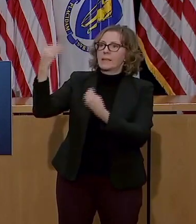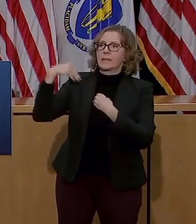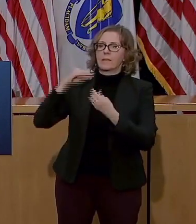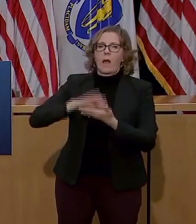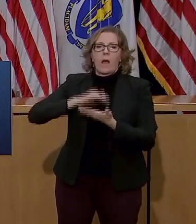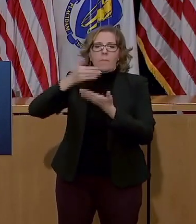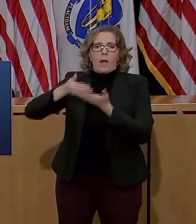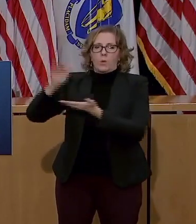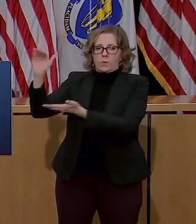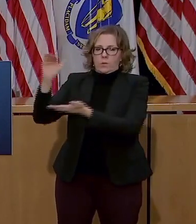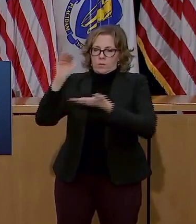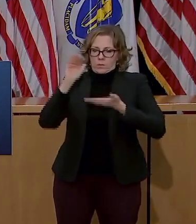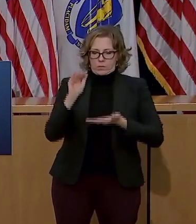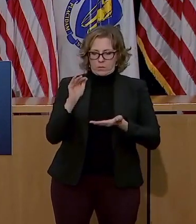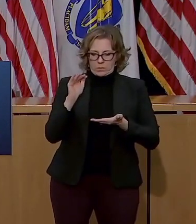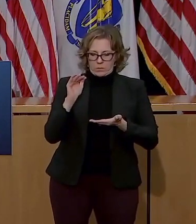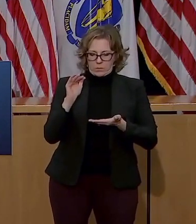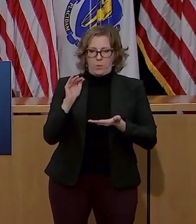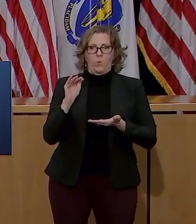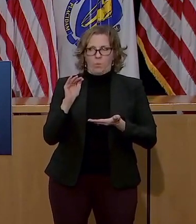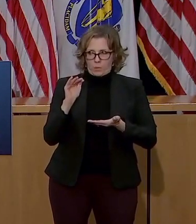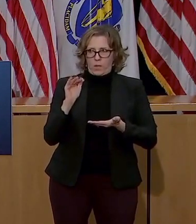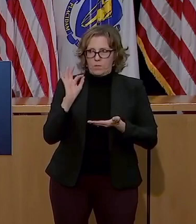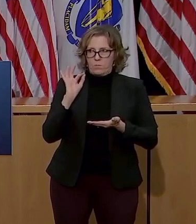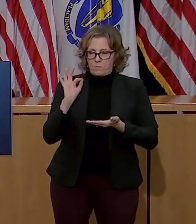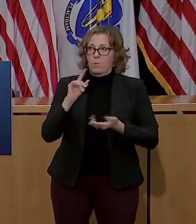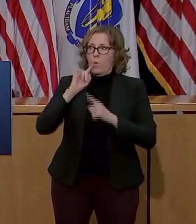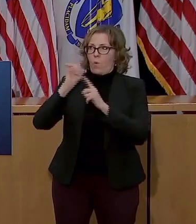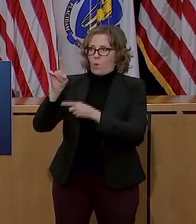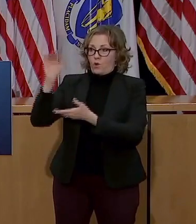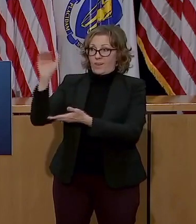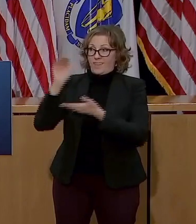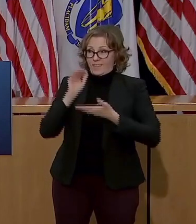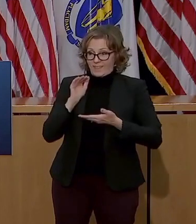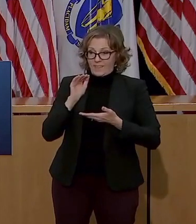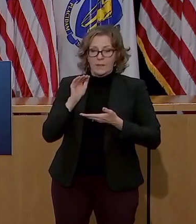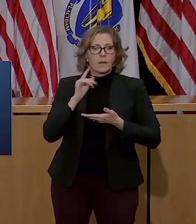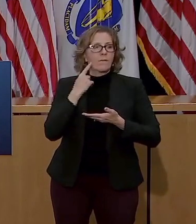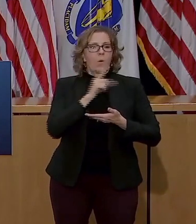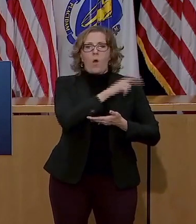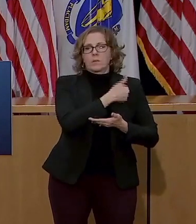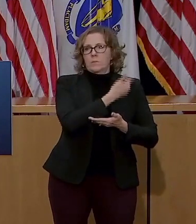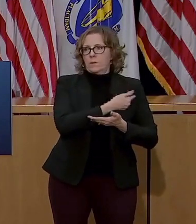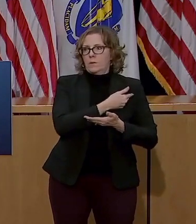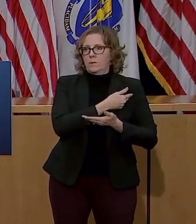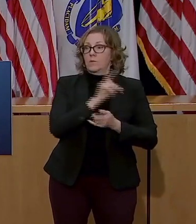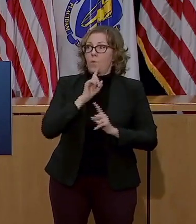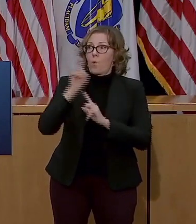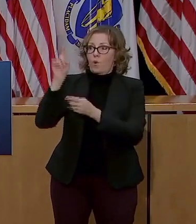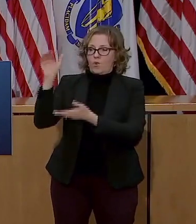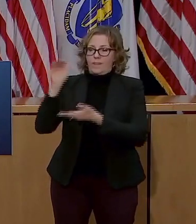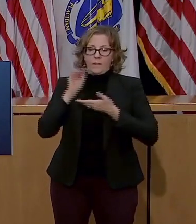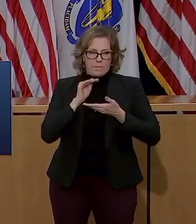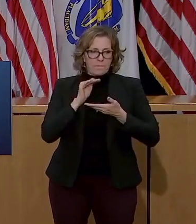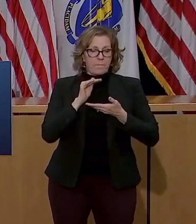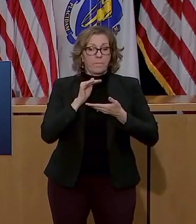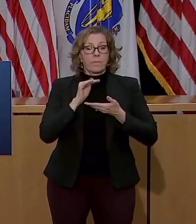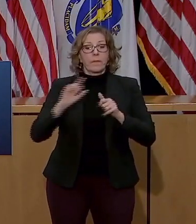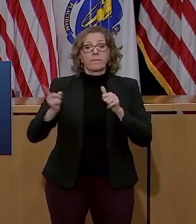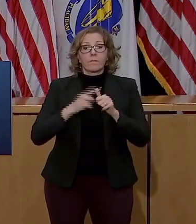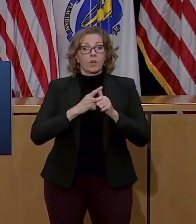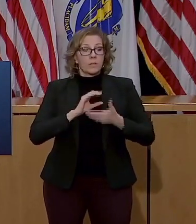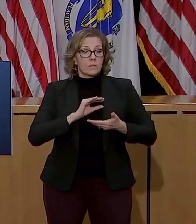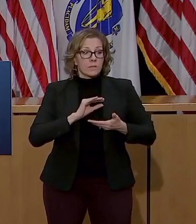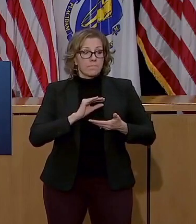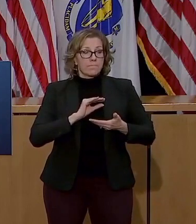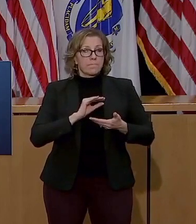allocation. And so when we first started to order vaccines for hospitals, say the first allocation from